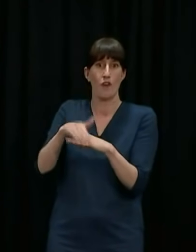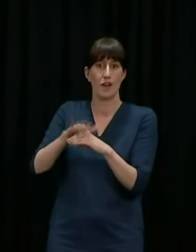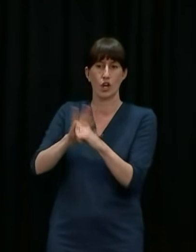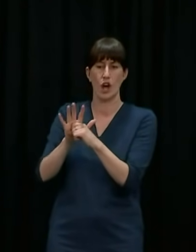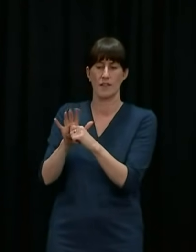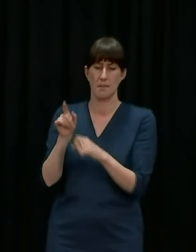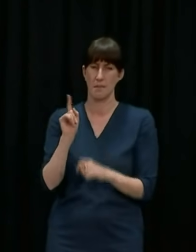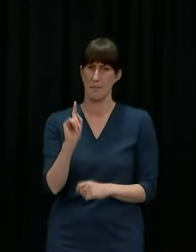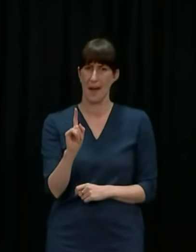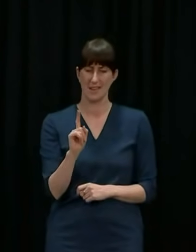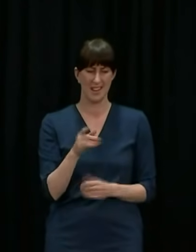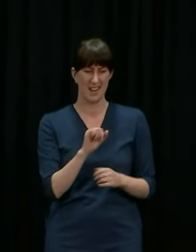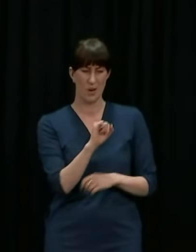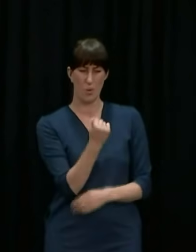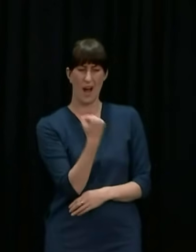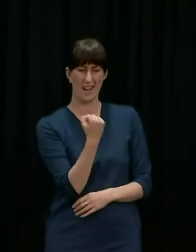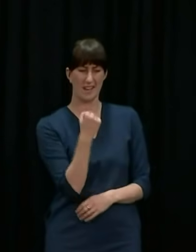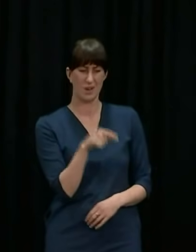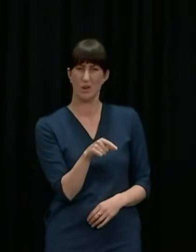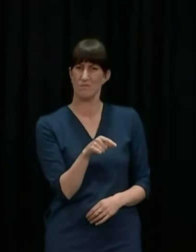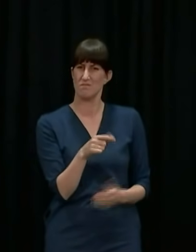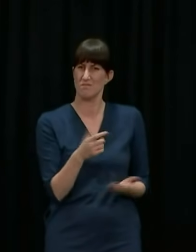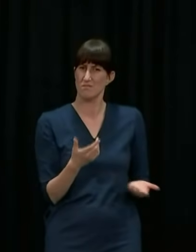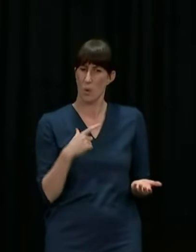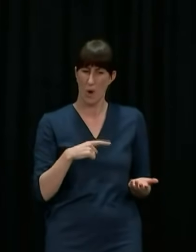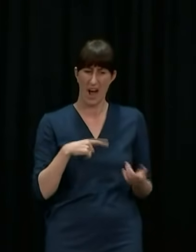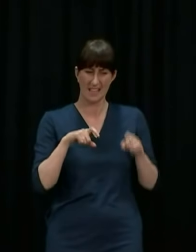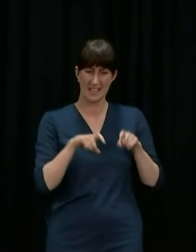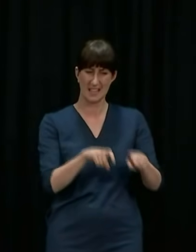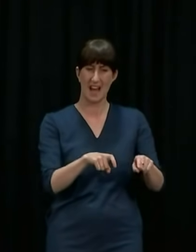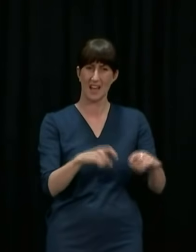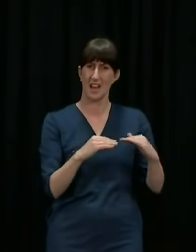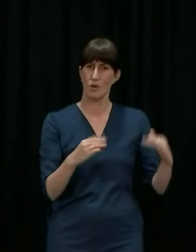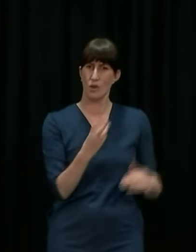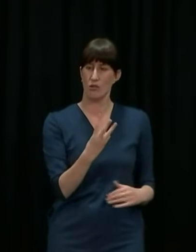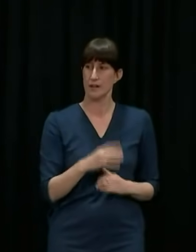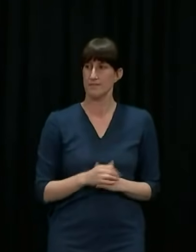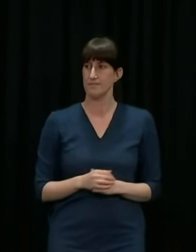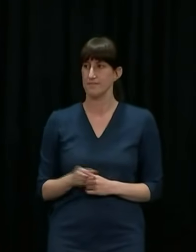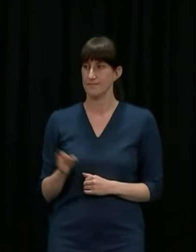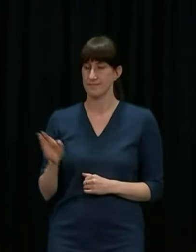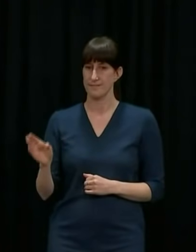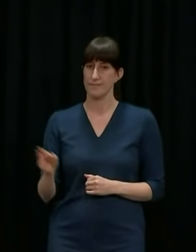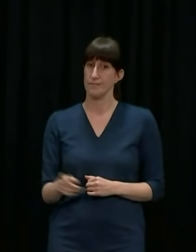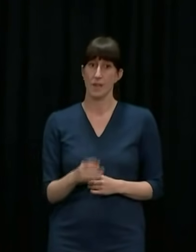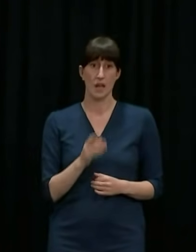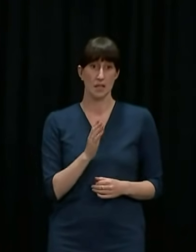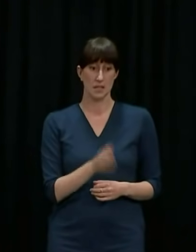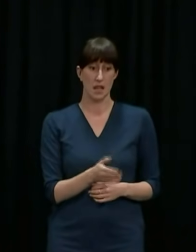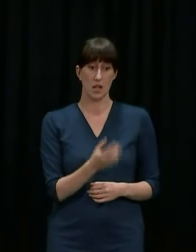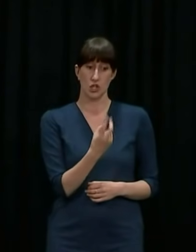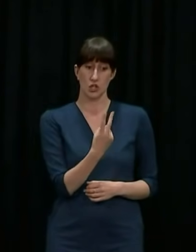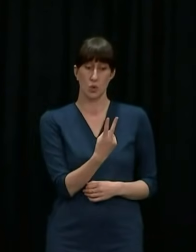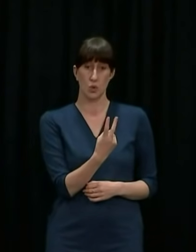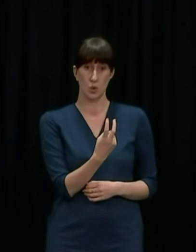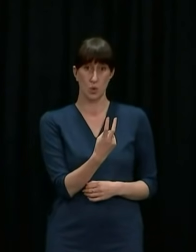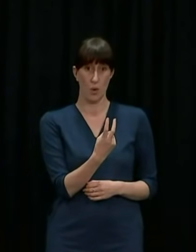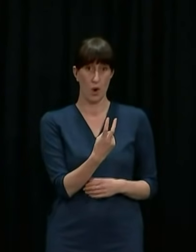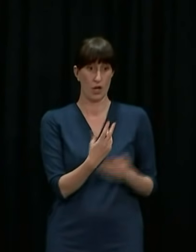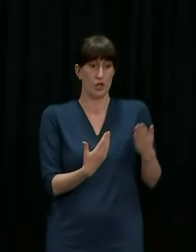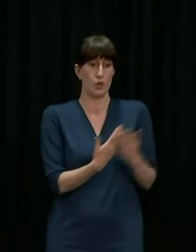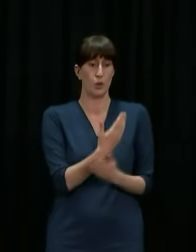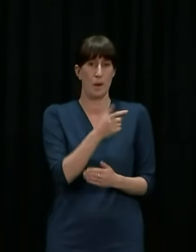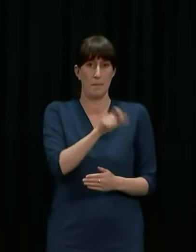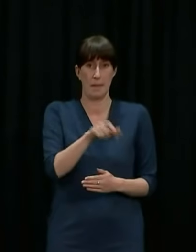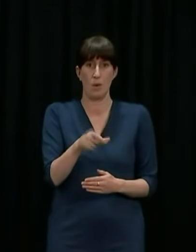the Waikato? Did you have more debate over whether to keep them at level 3? We have 2 cases in the Waikato that we don't have any links for. Now, if you rewind